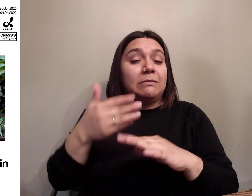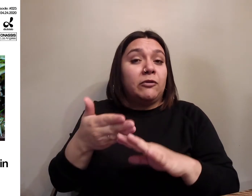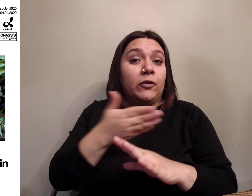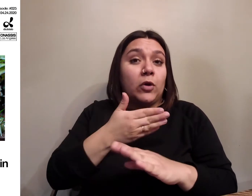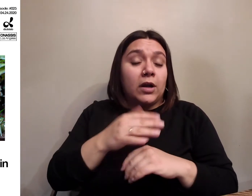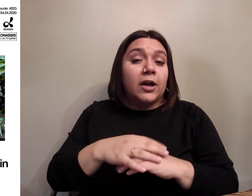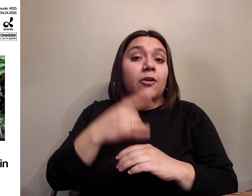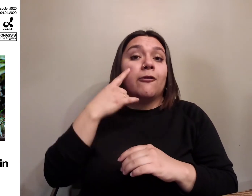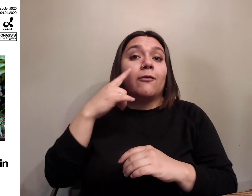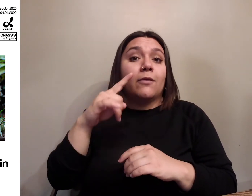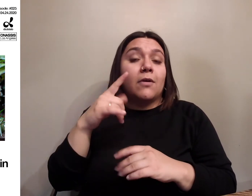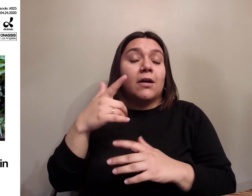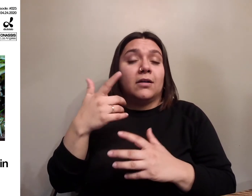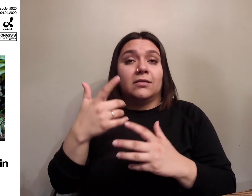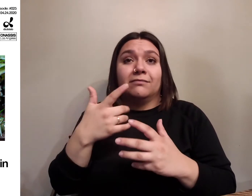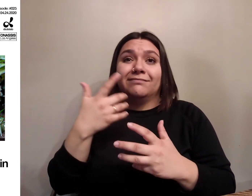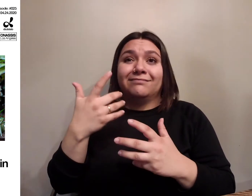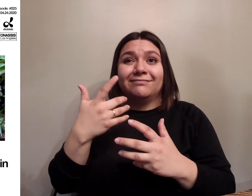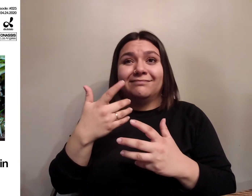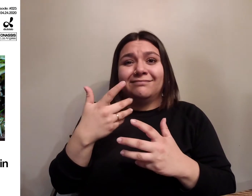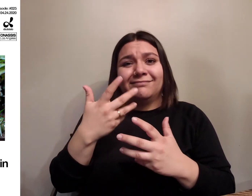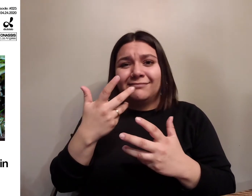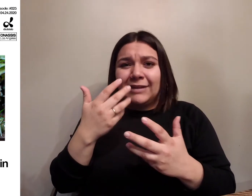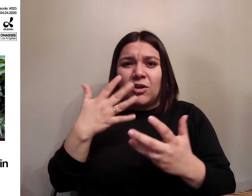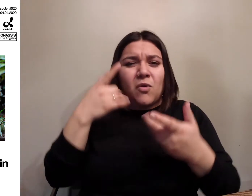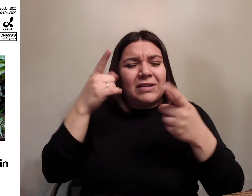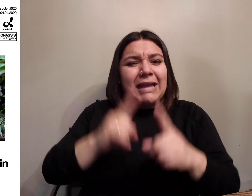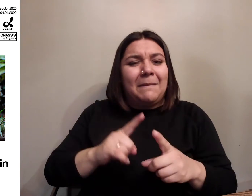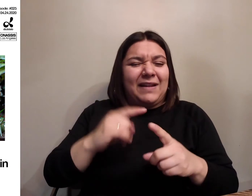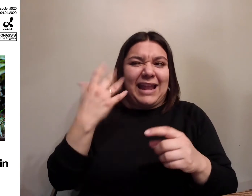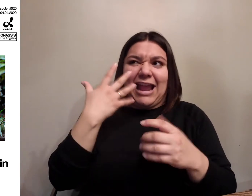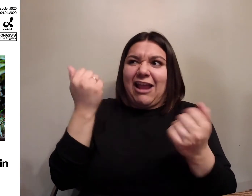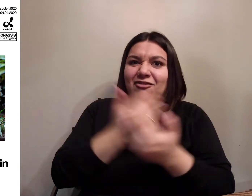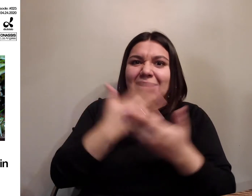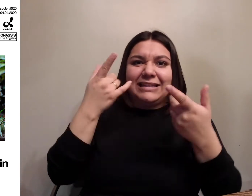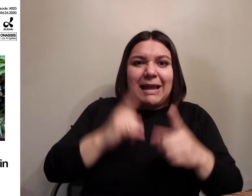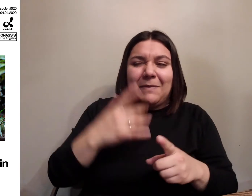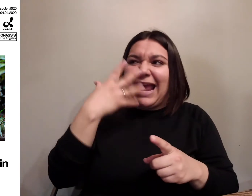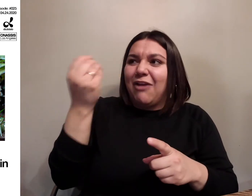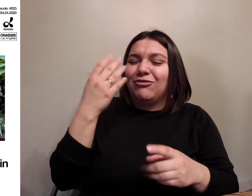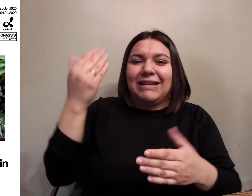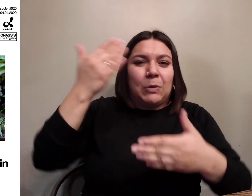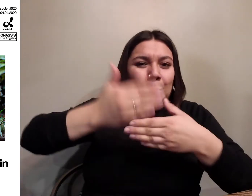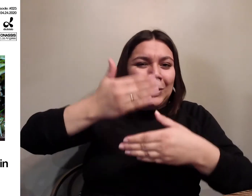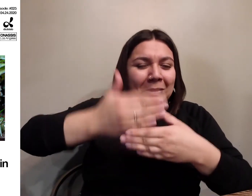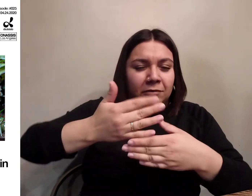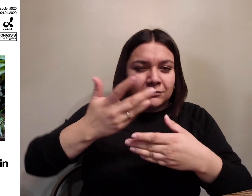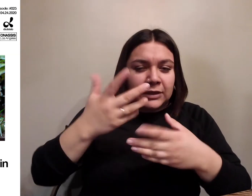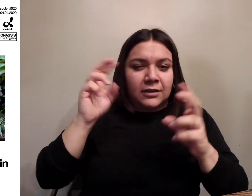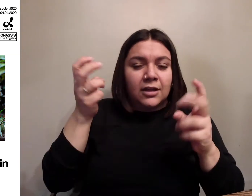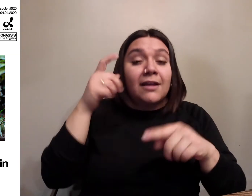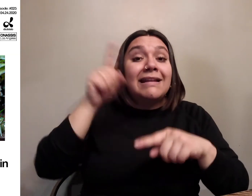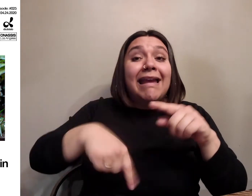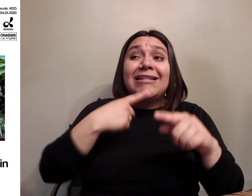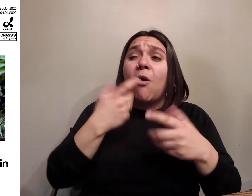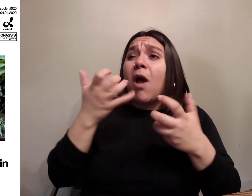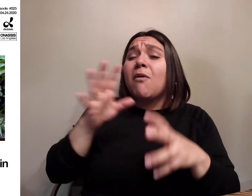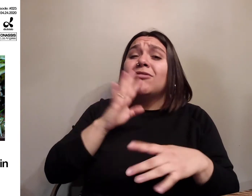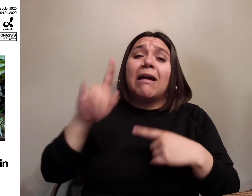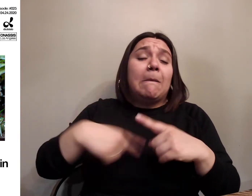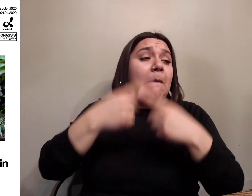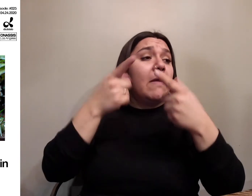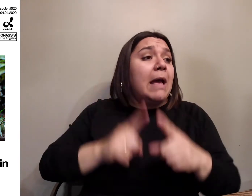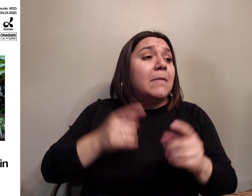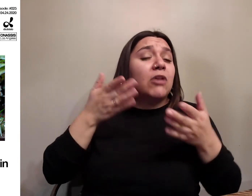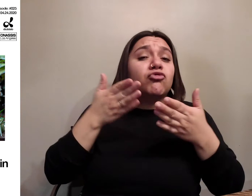democracies, maybe we've experienced this earlier, in the sense that when so much is happening outside the window, you can't say,